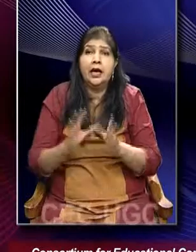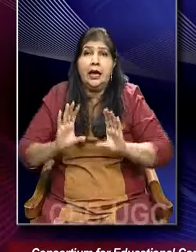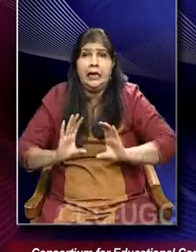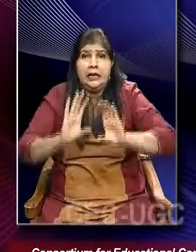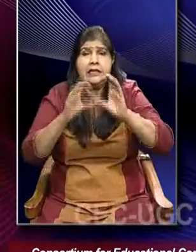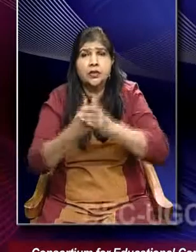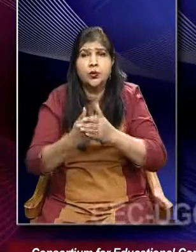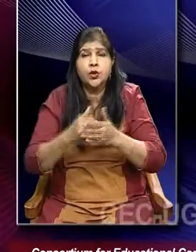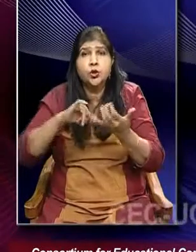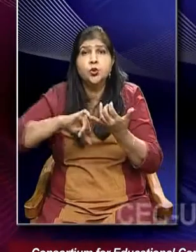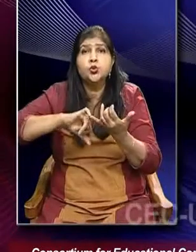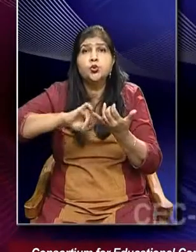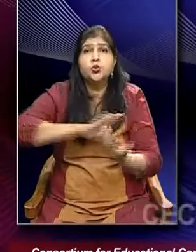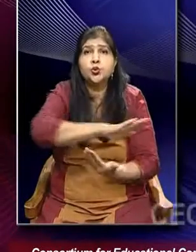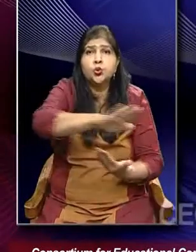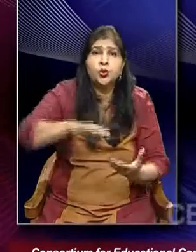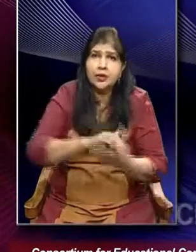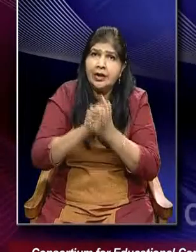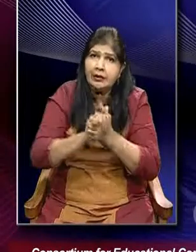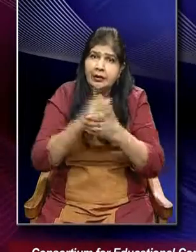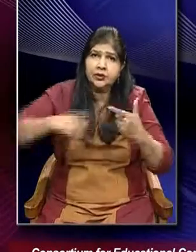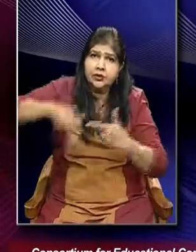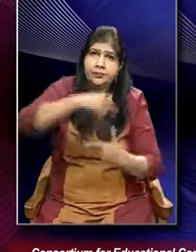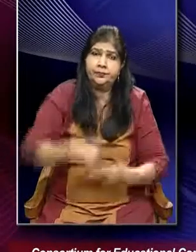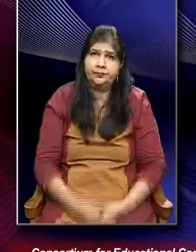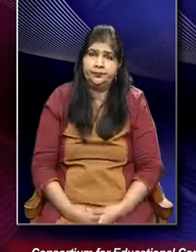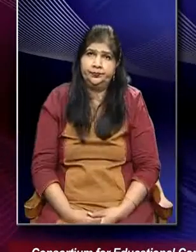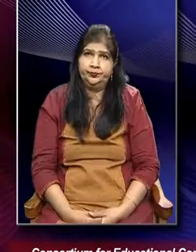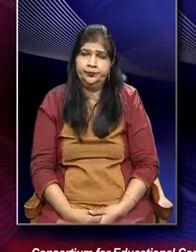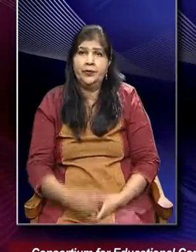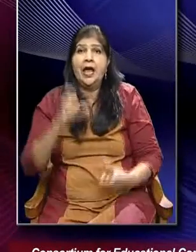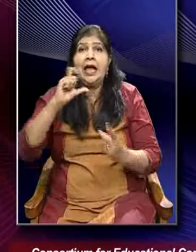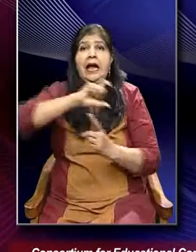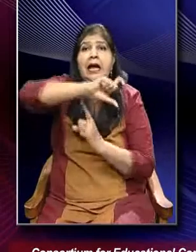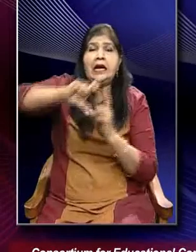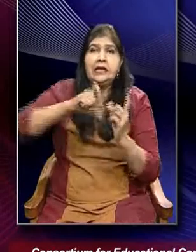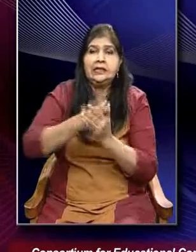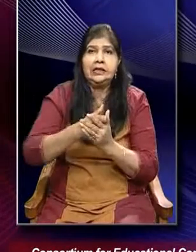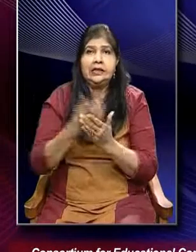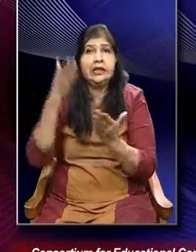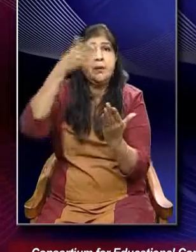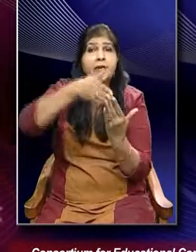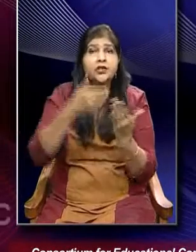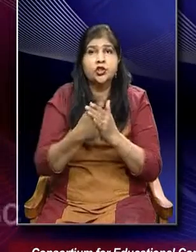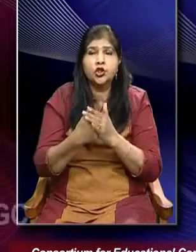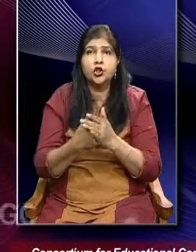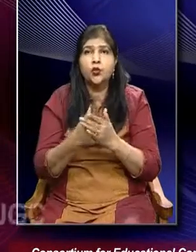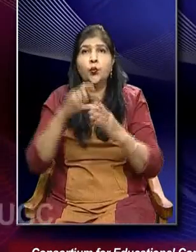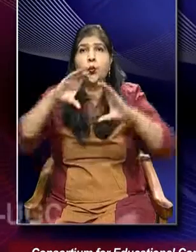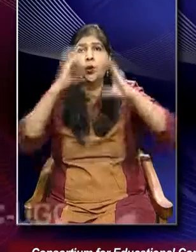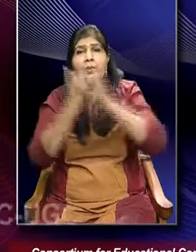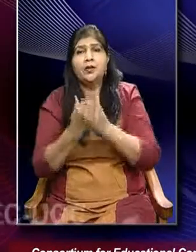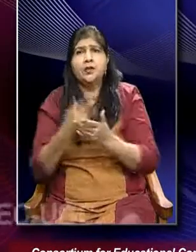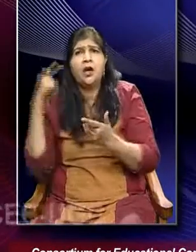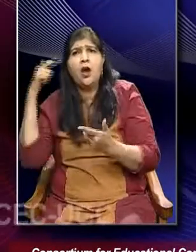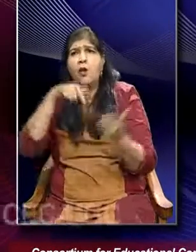intensify social relations. Cultural dimension of globalization, critics often argue that